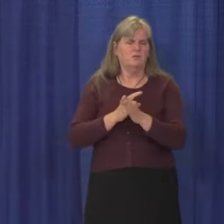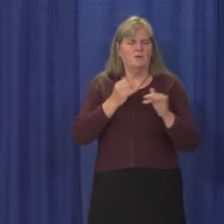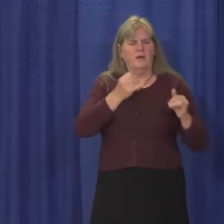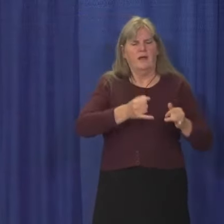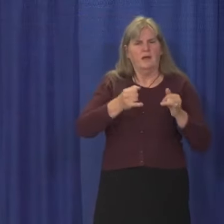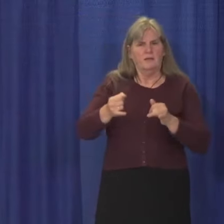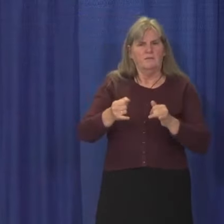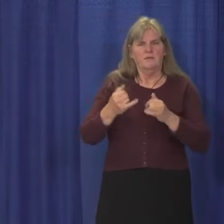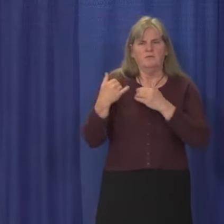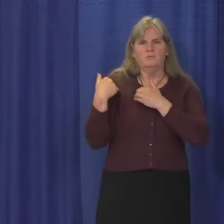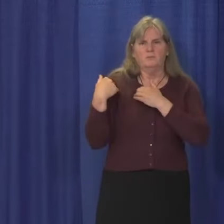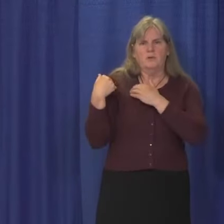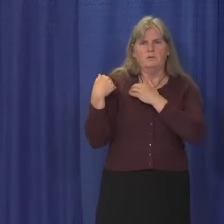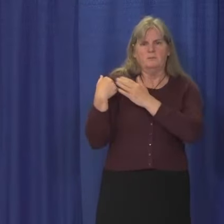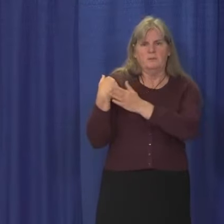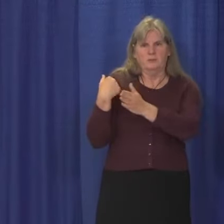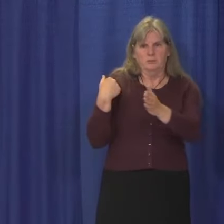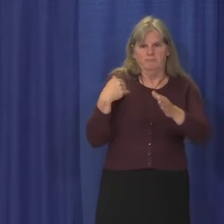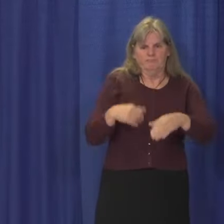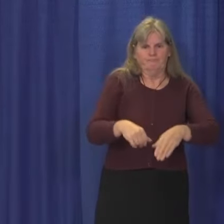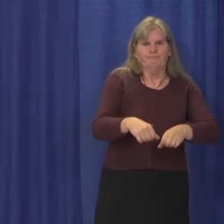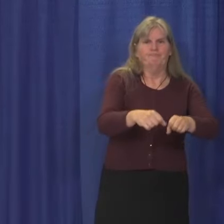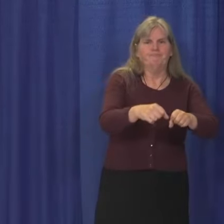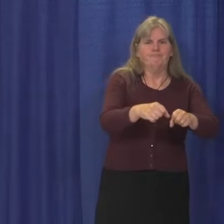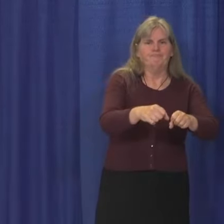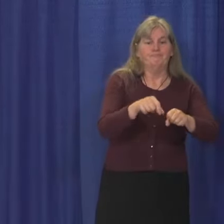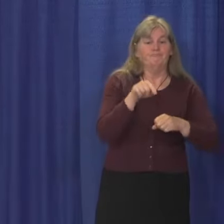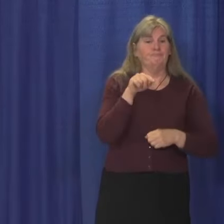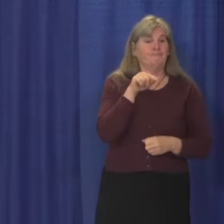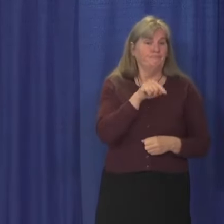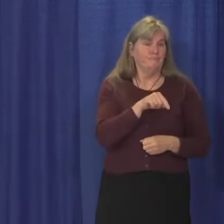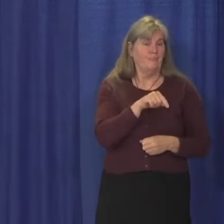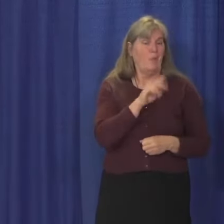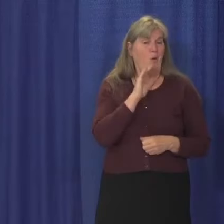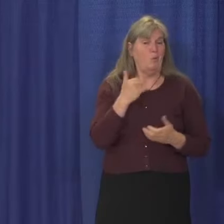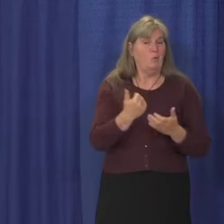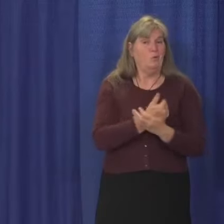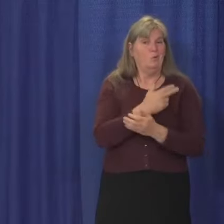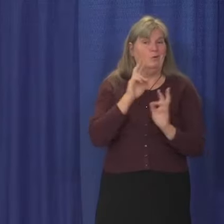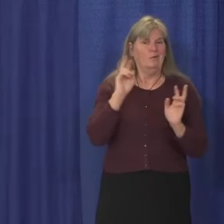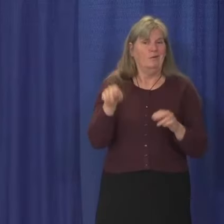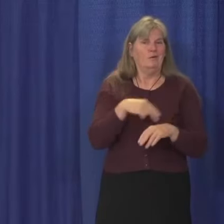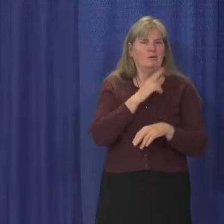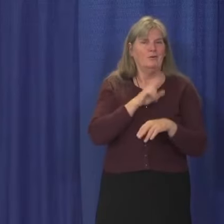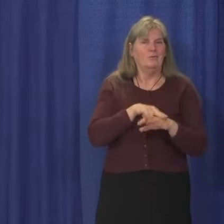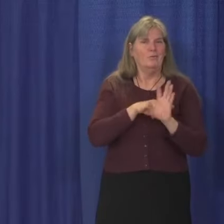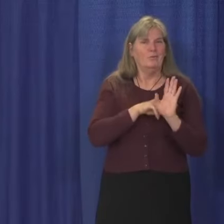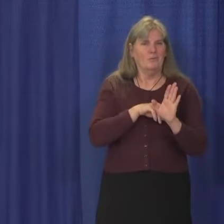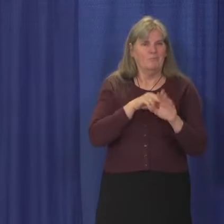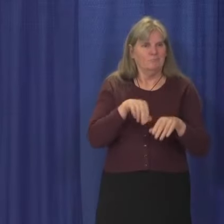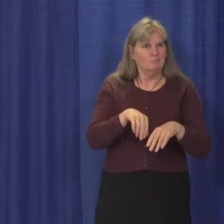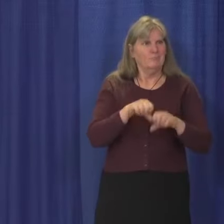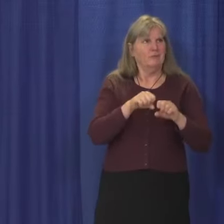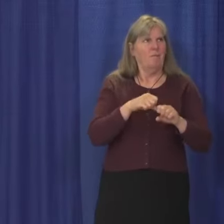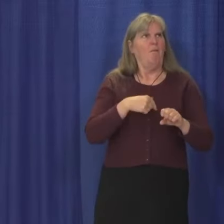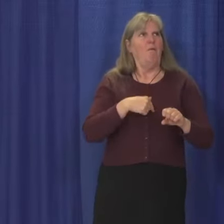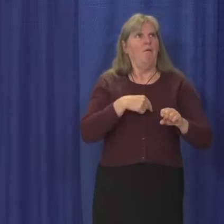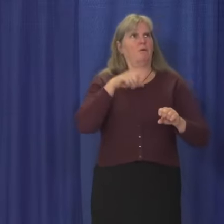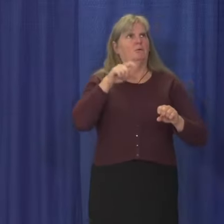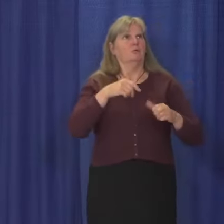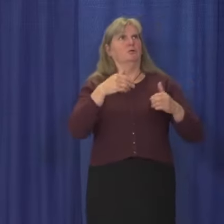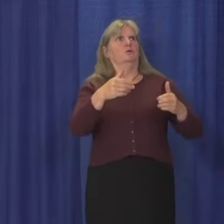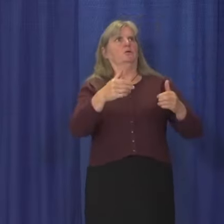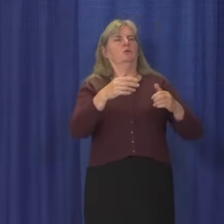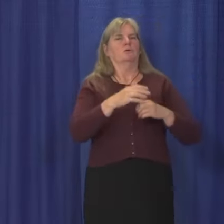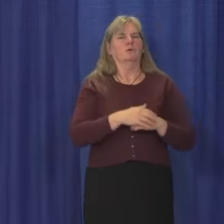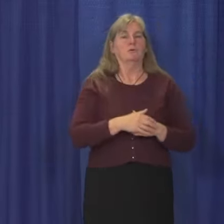individual responsibilities. And that's where the new normal is going to go. So the fact that we have people